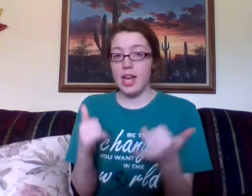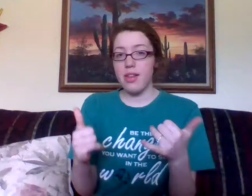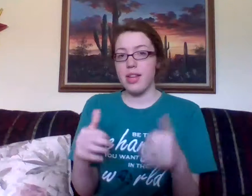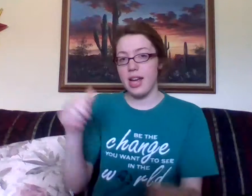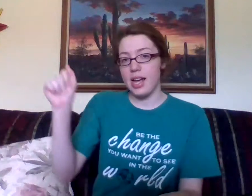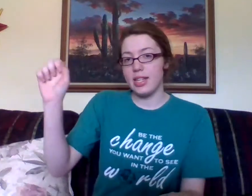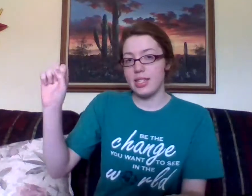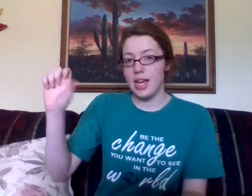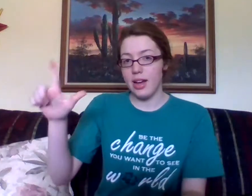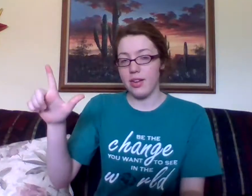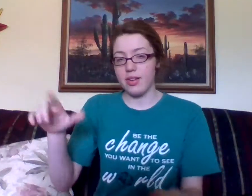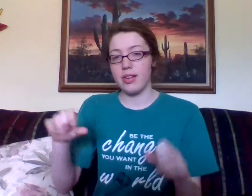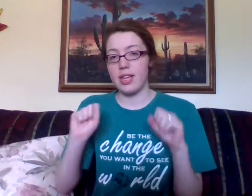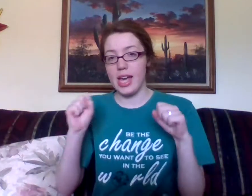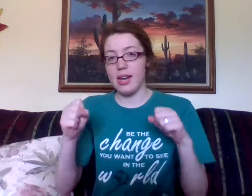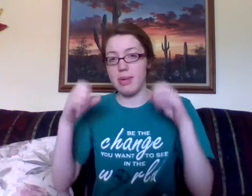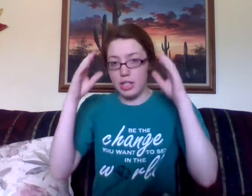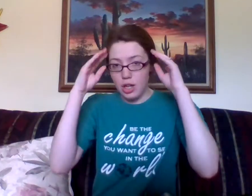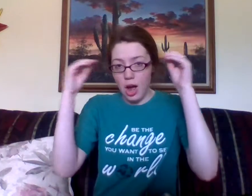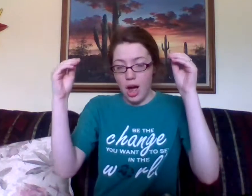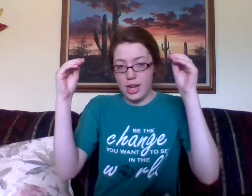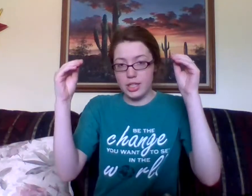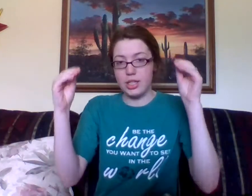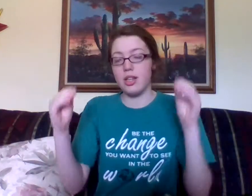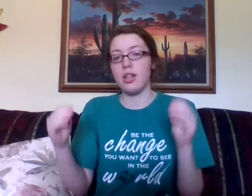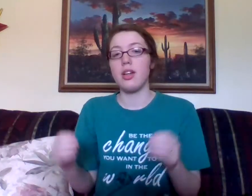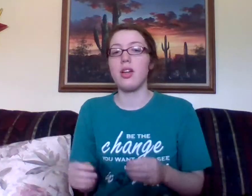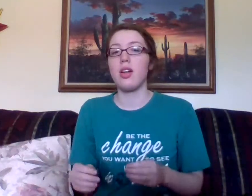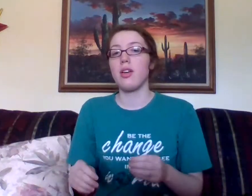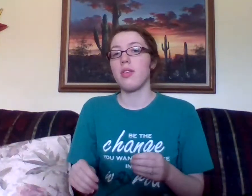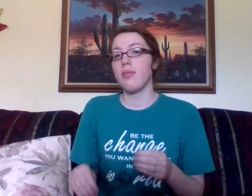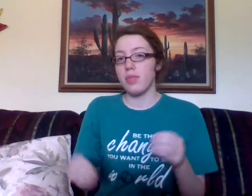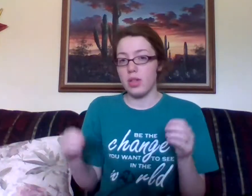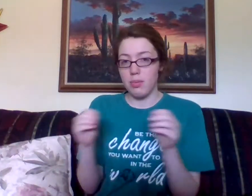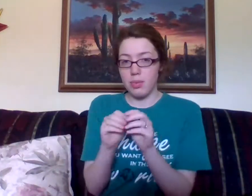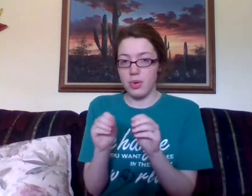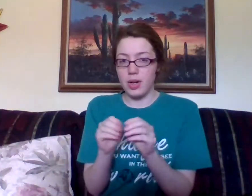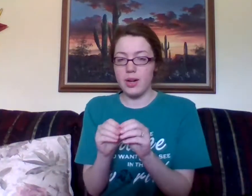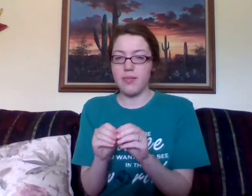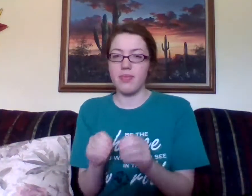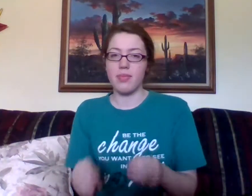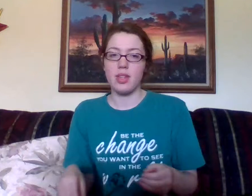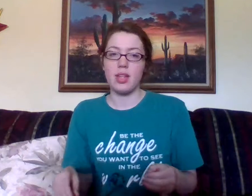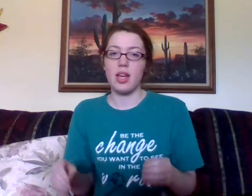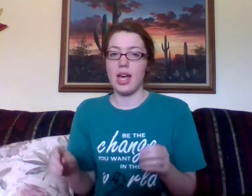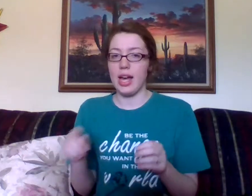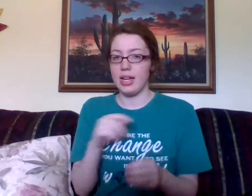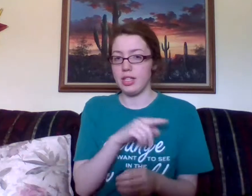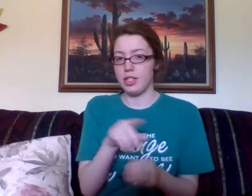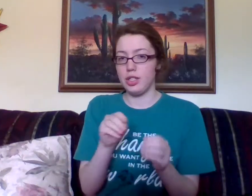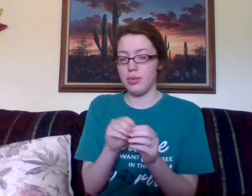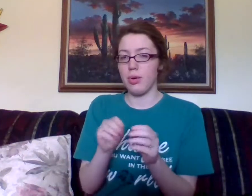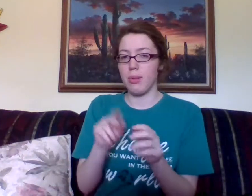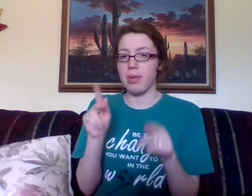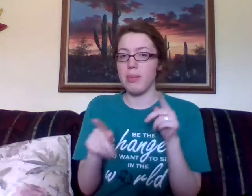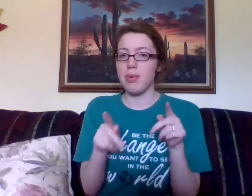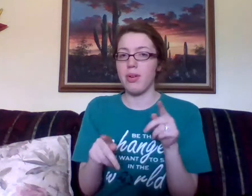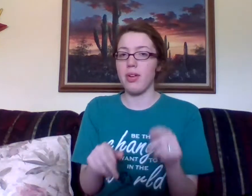Now that ASL can be taught more and to more people,